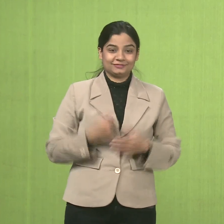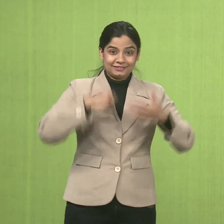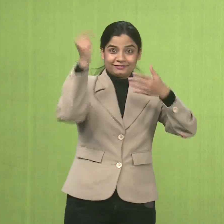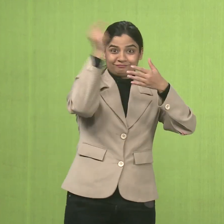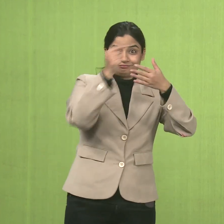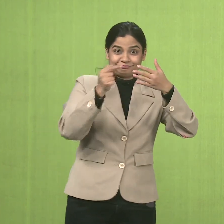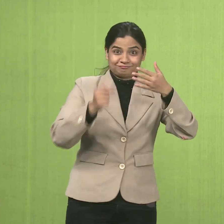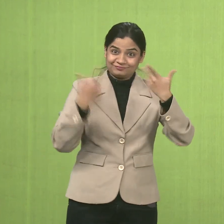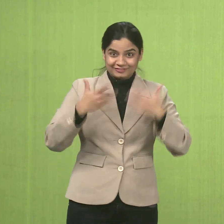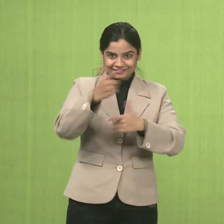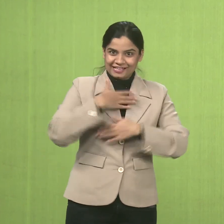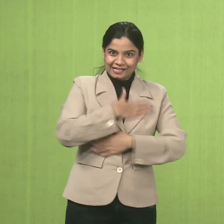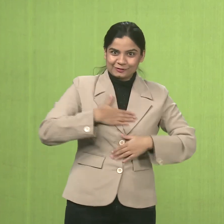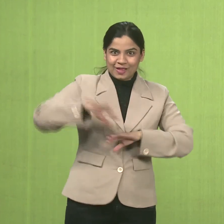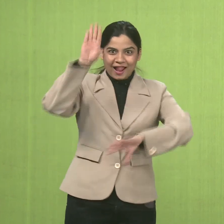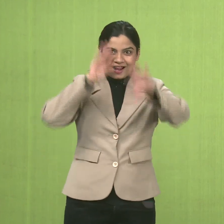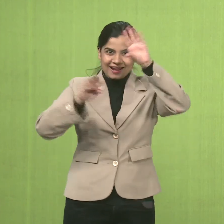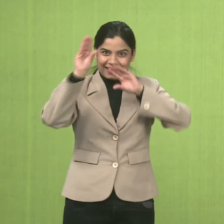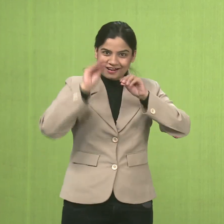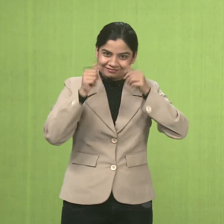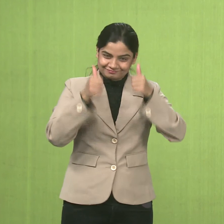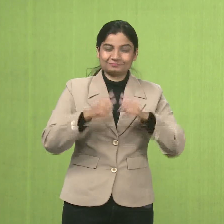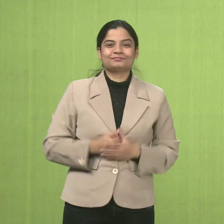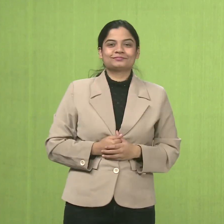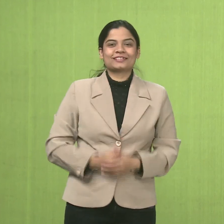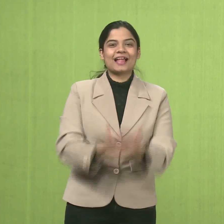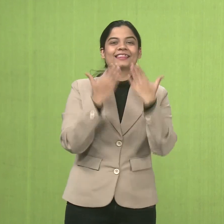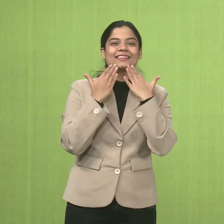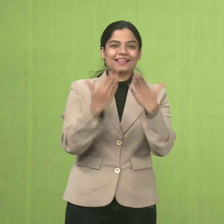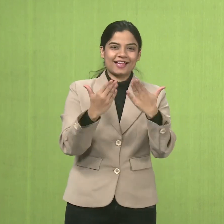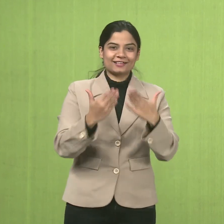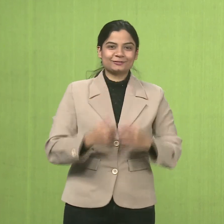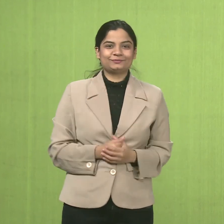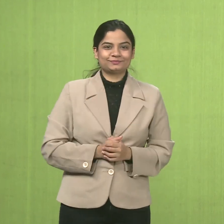manner. Hope you enjoyed learning this chapter. Thank you.